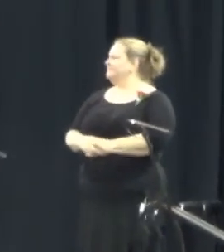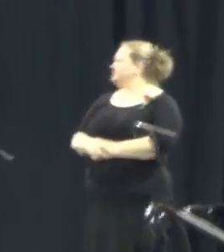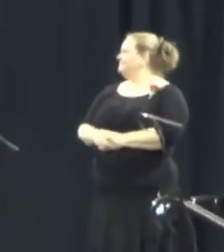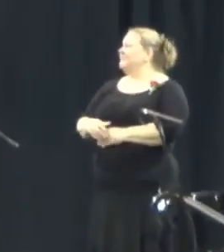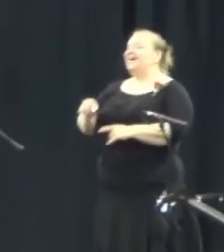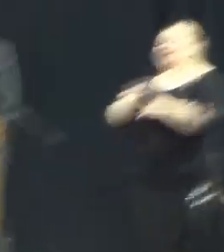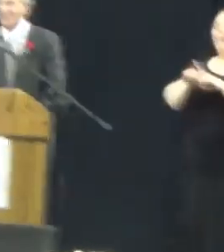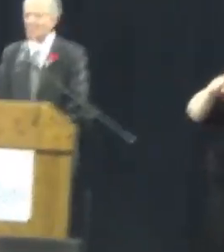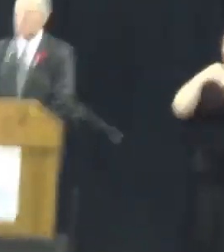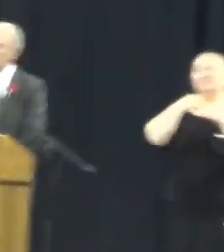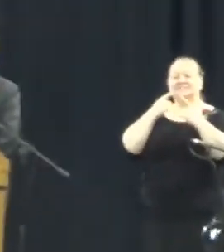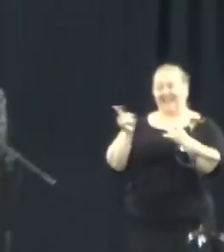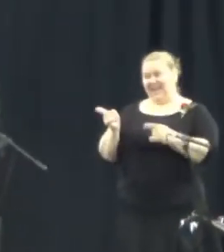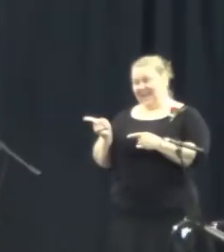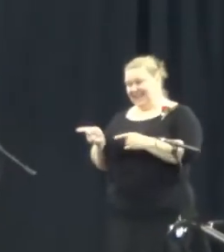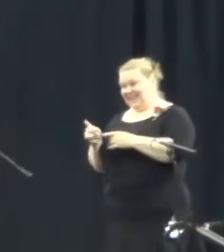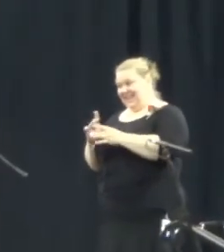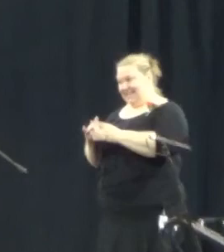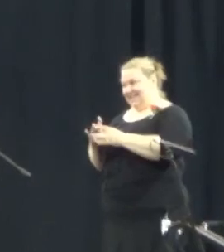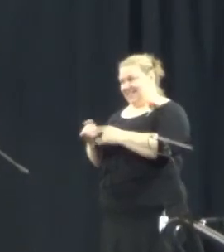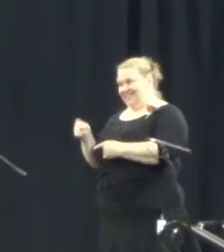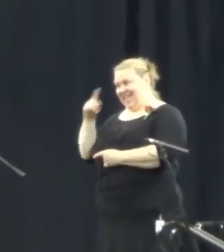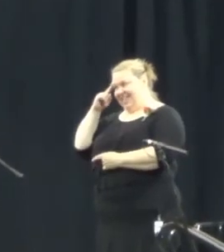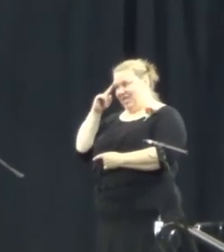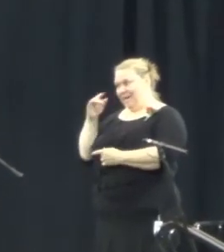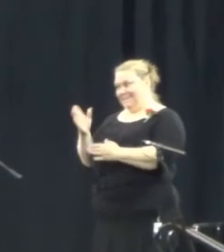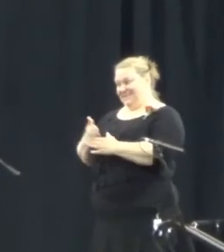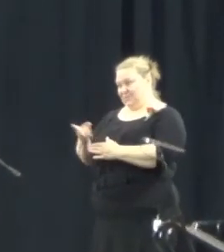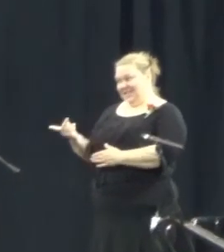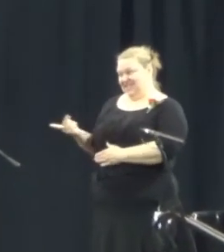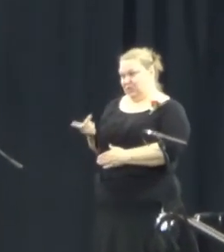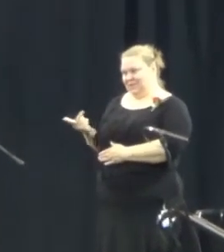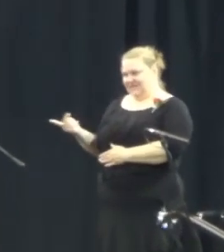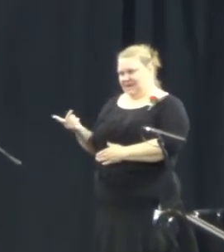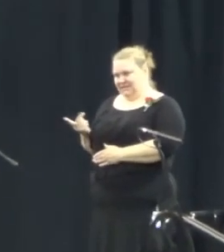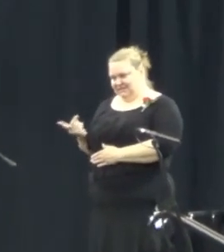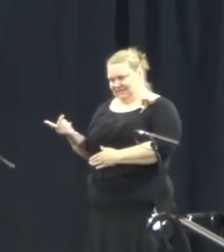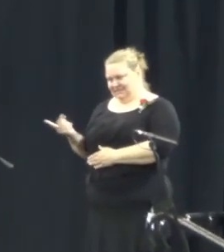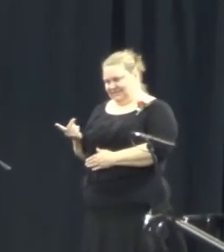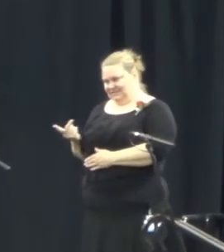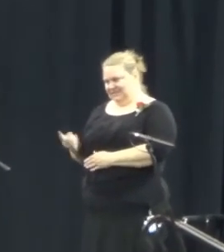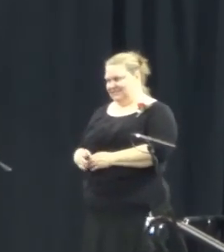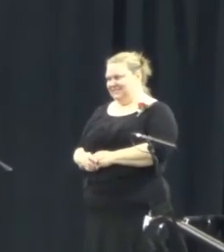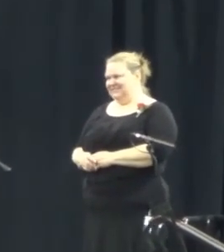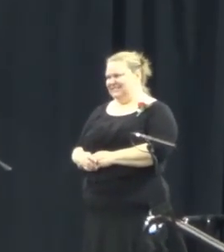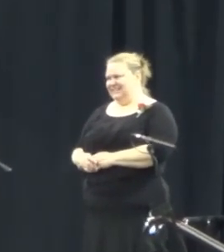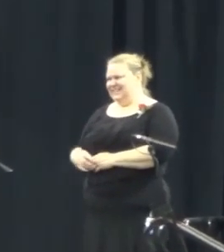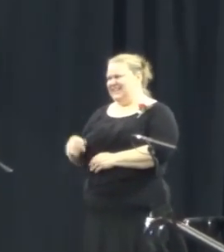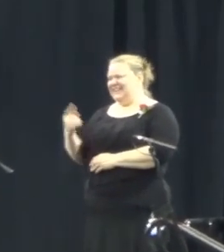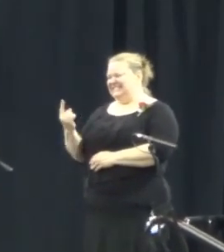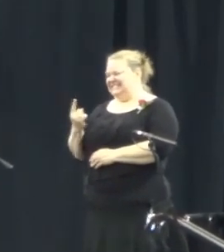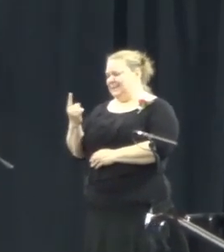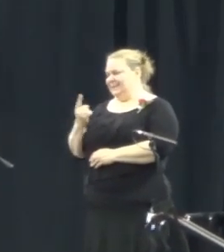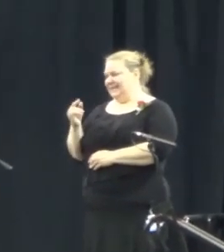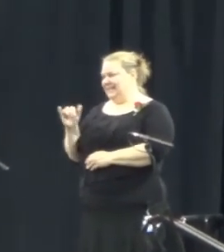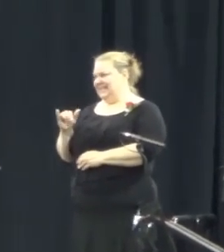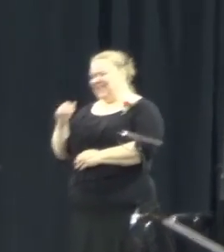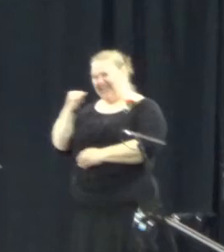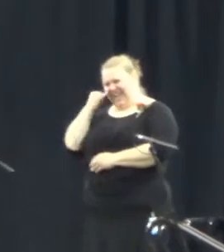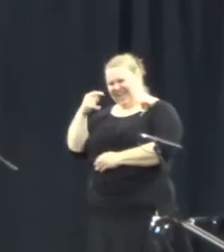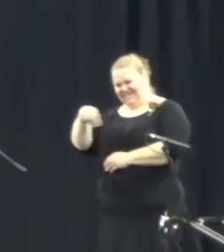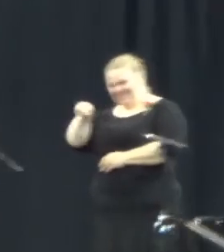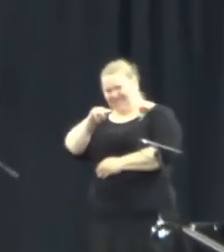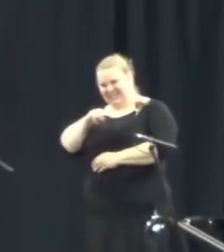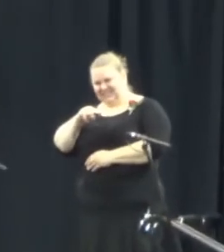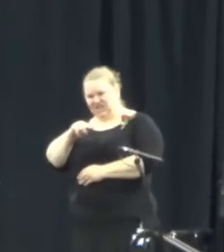I also said to her in a remark that I thought was just between the two of us, something like, "If this group